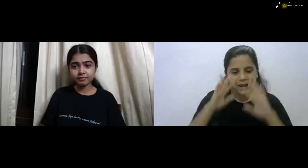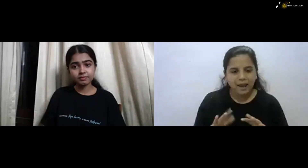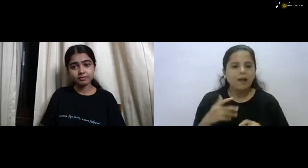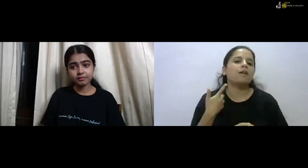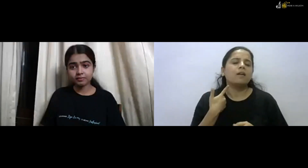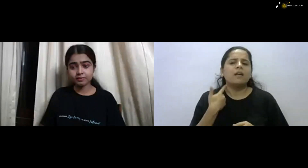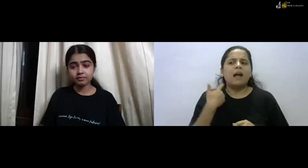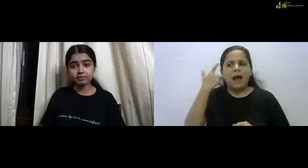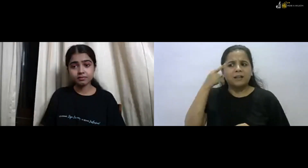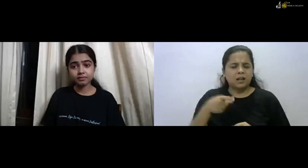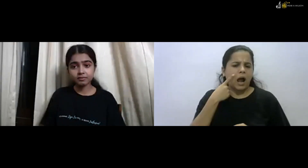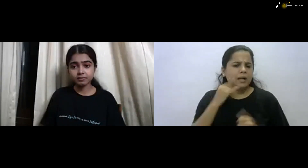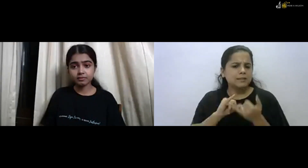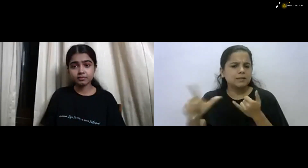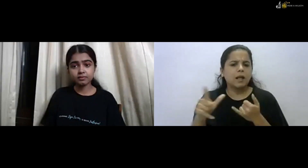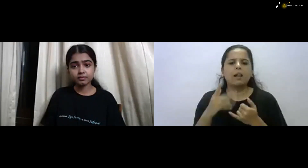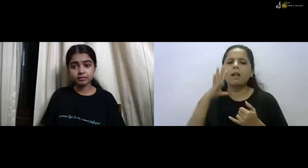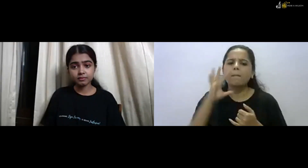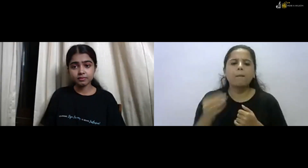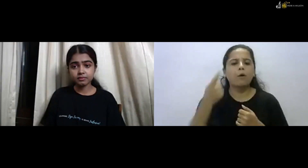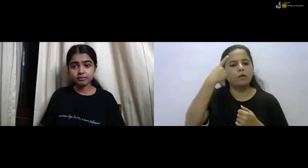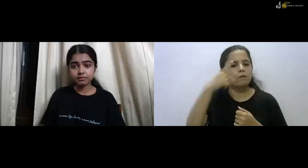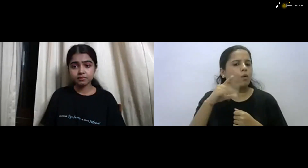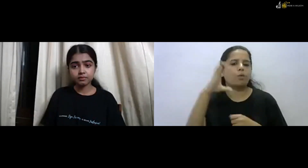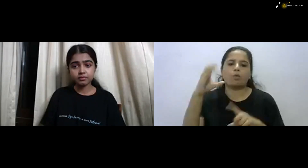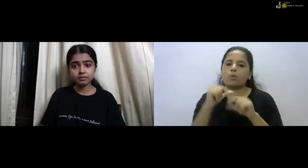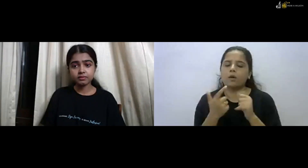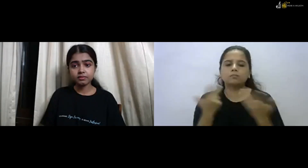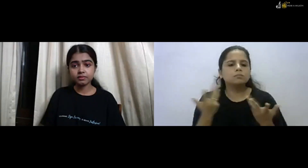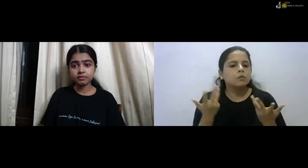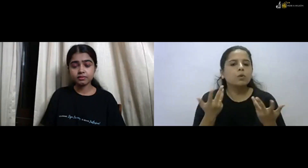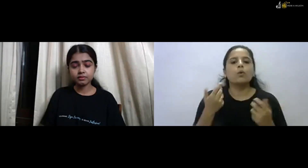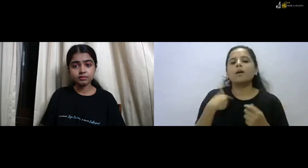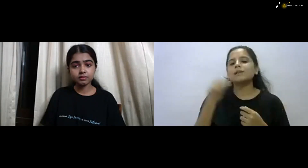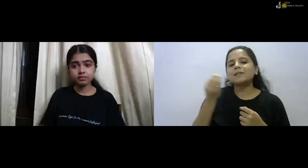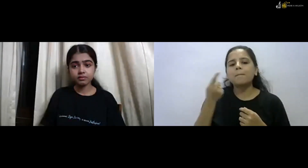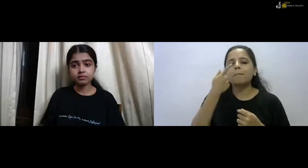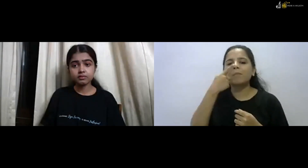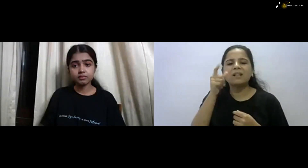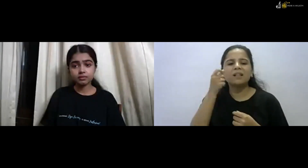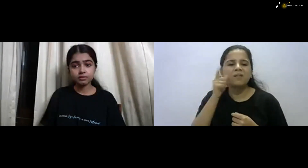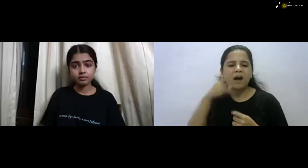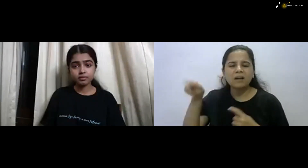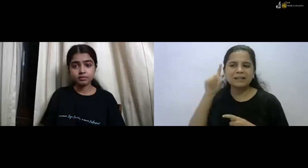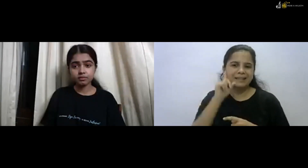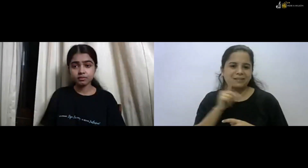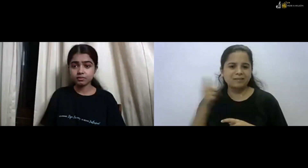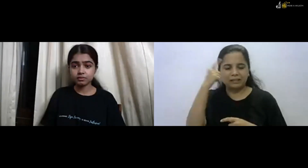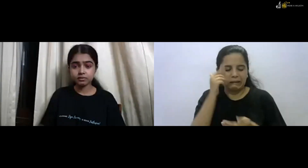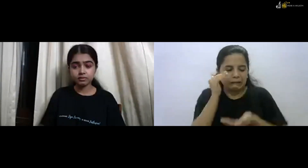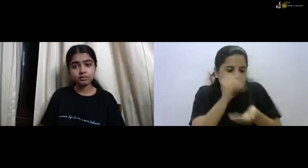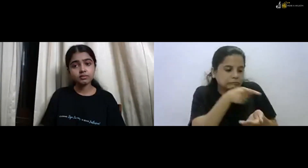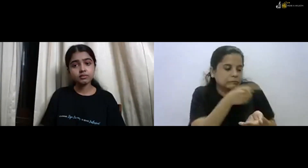better that today that everyone is here, so in person I can just tell that ISL is how is it important for